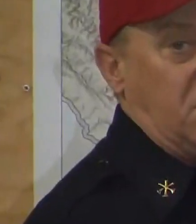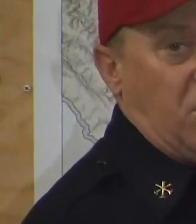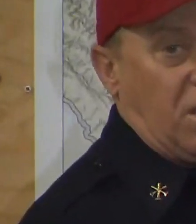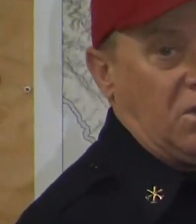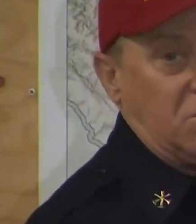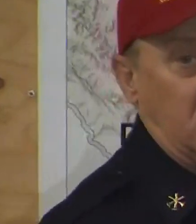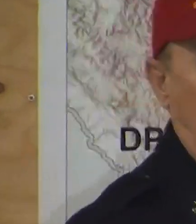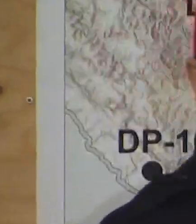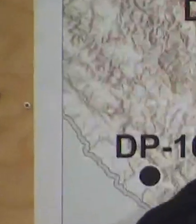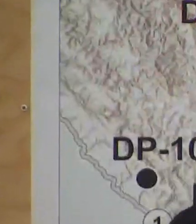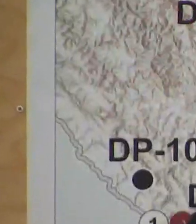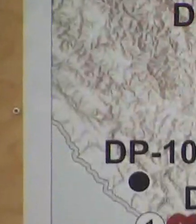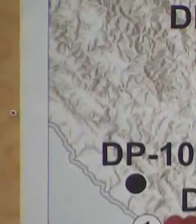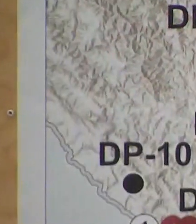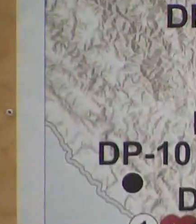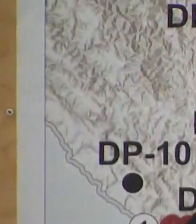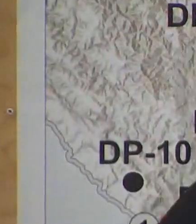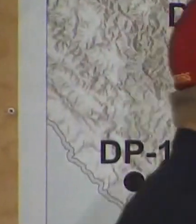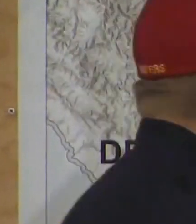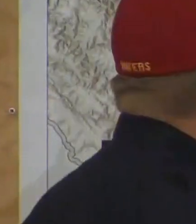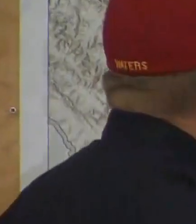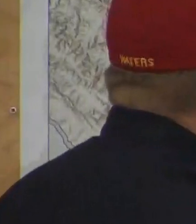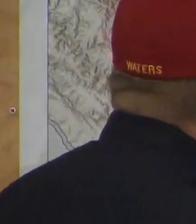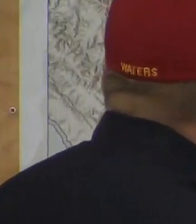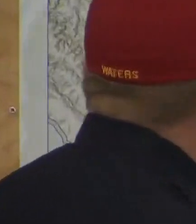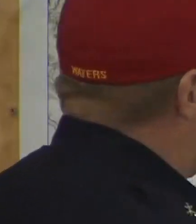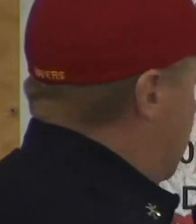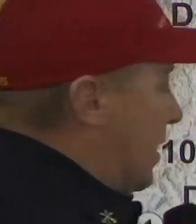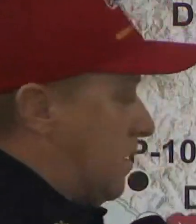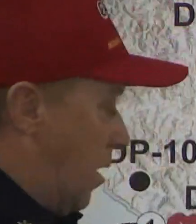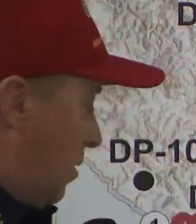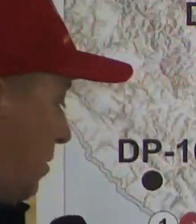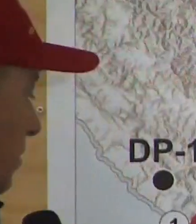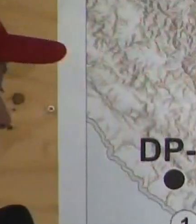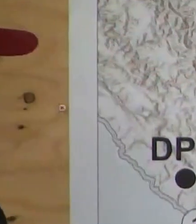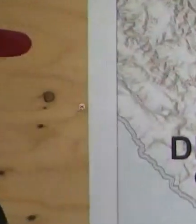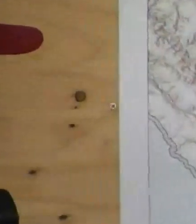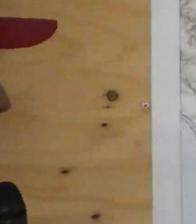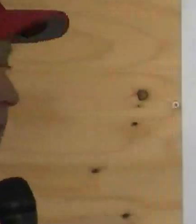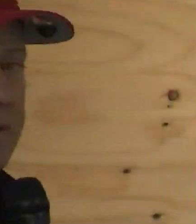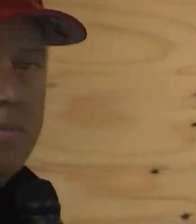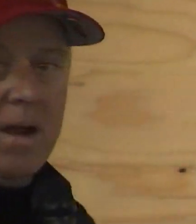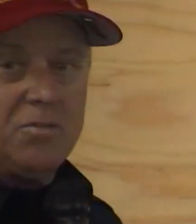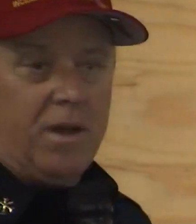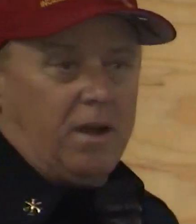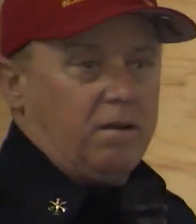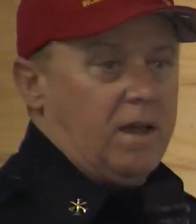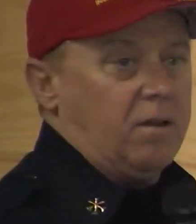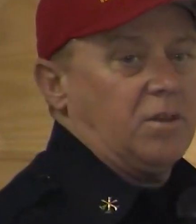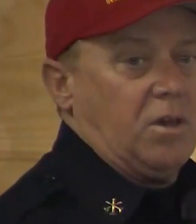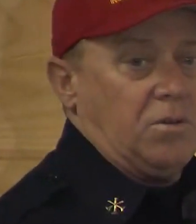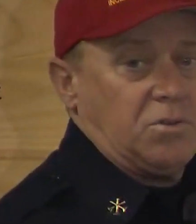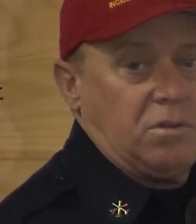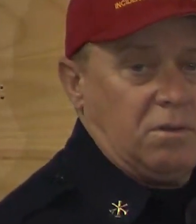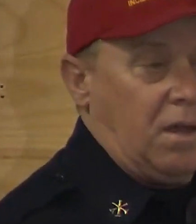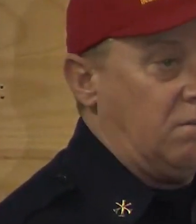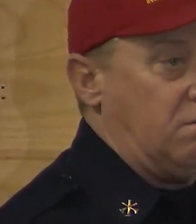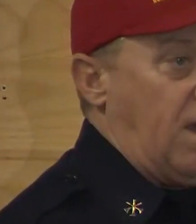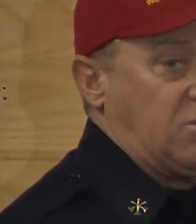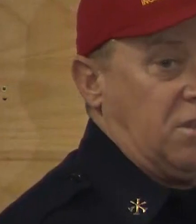general demarcation between these two zones. Starting out with the west zone, we have one small fire, the Myers Fire, out on the